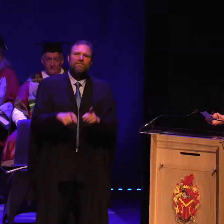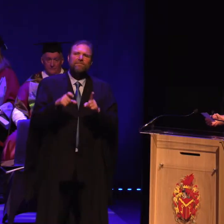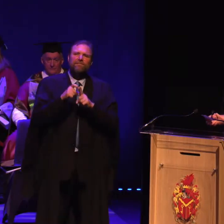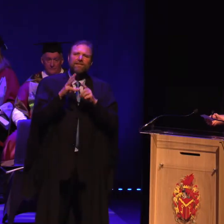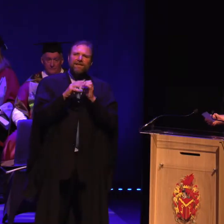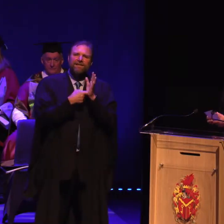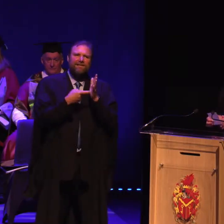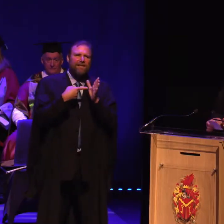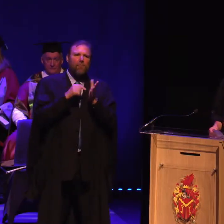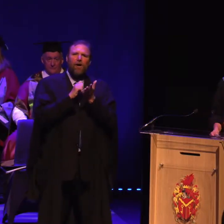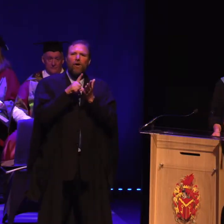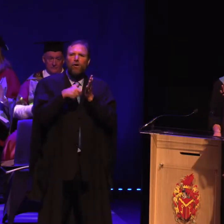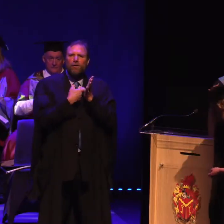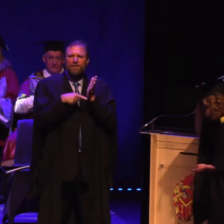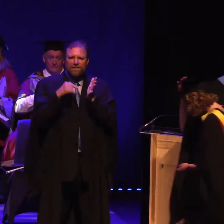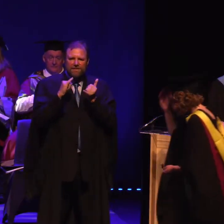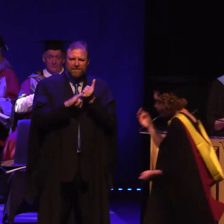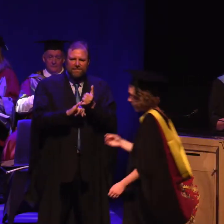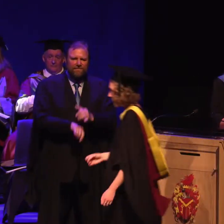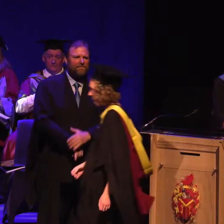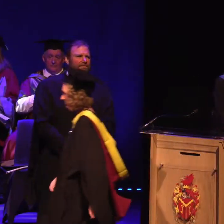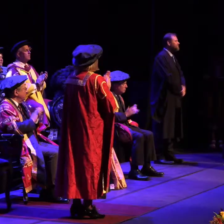Debria Kirchis.